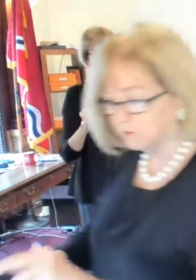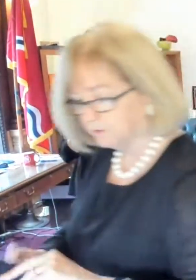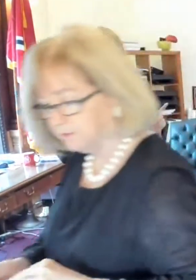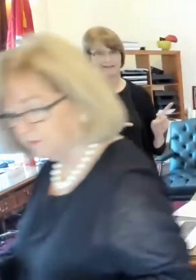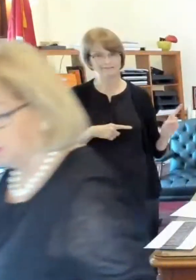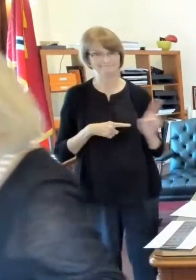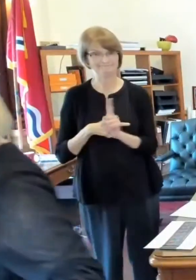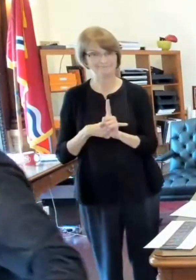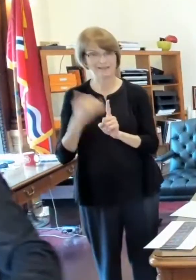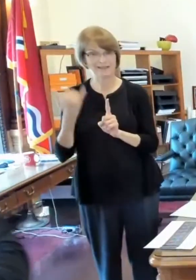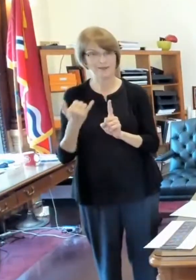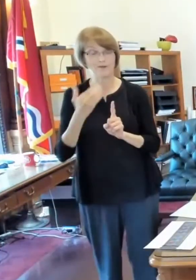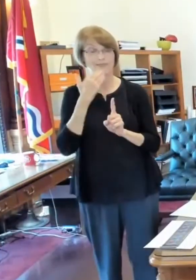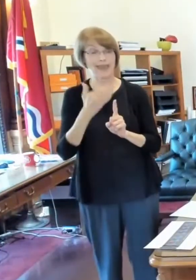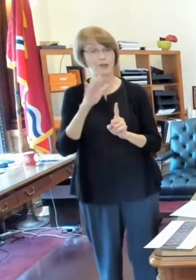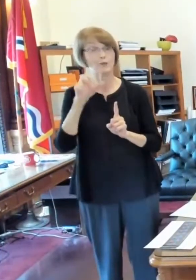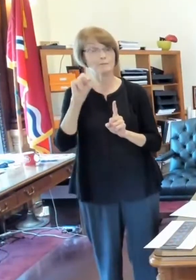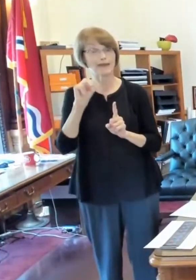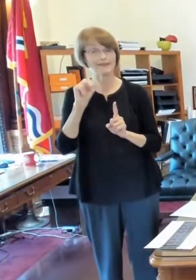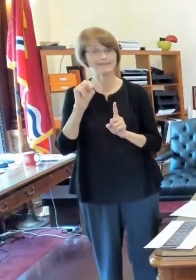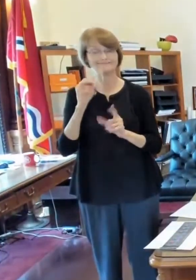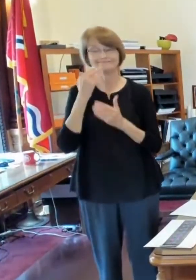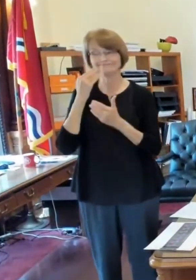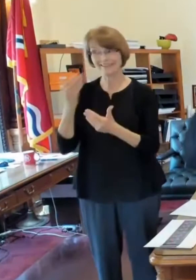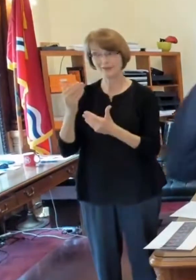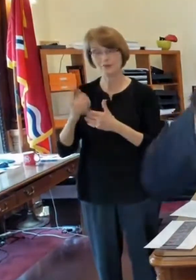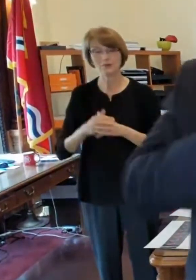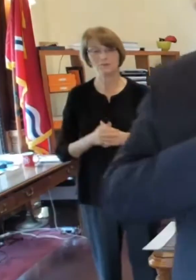you. Ben? Yes, ma'am. Thank you.